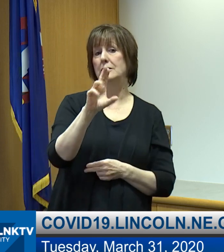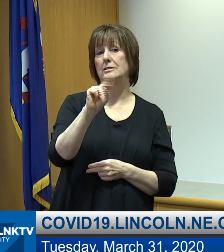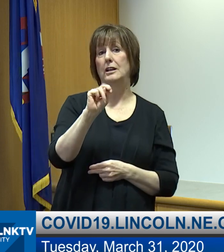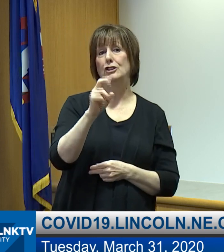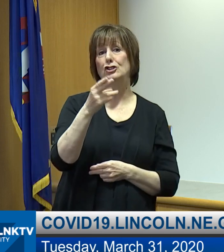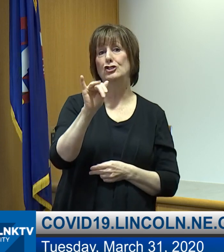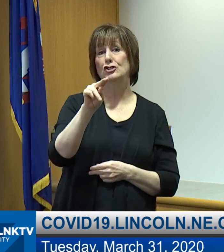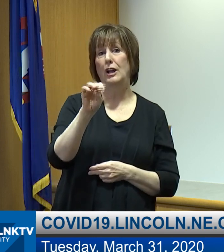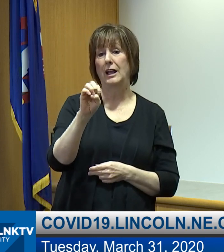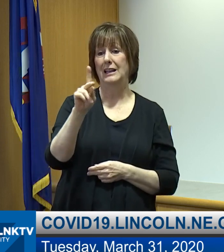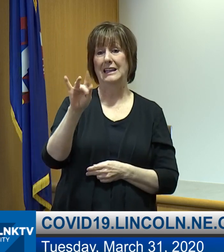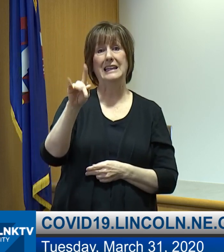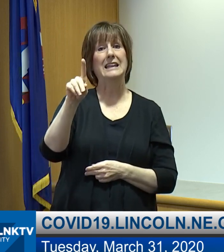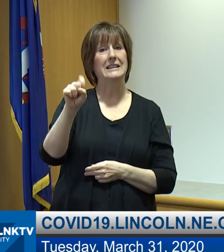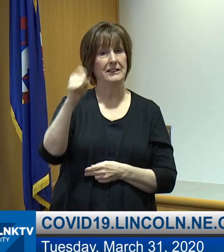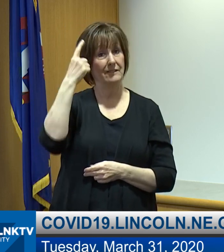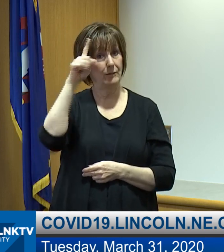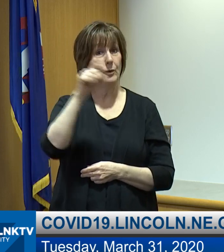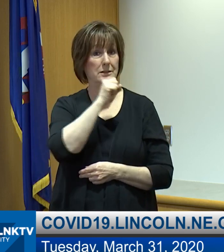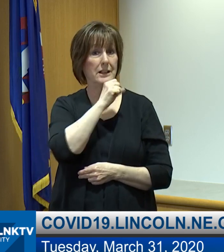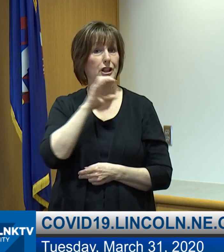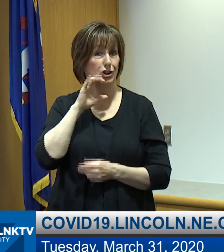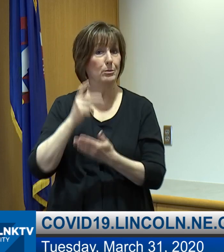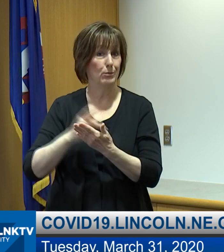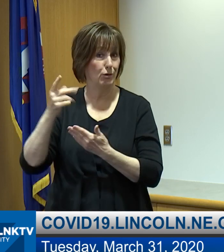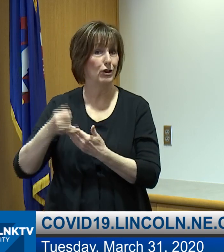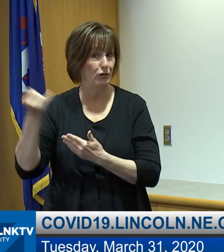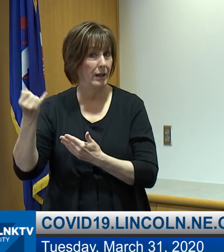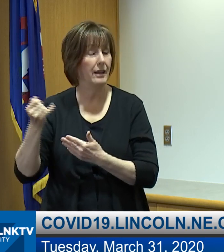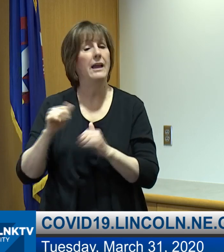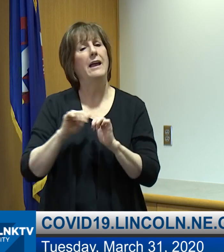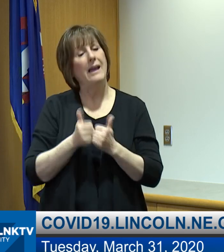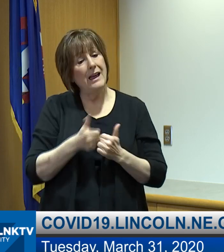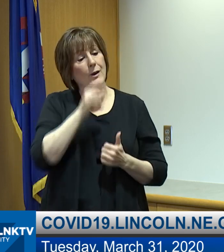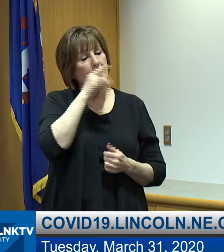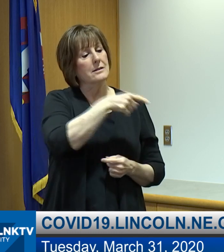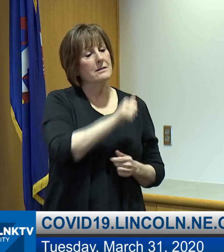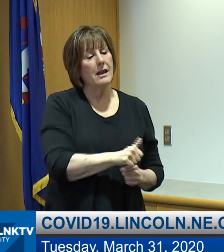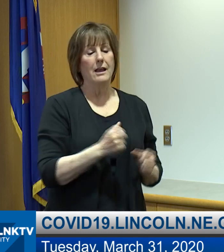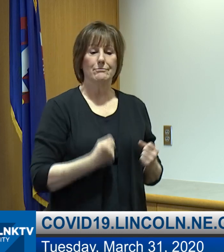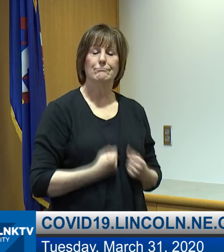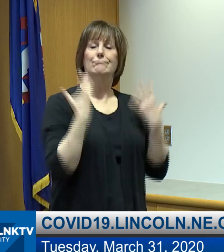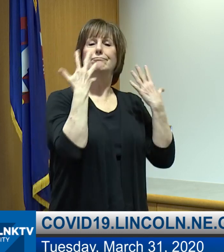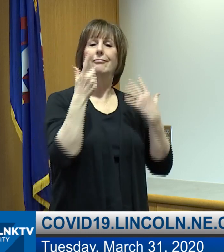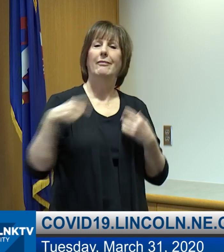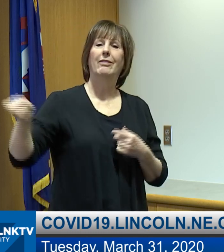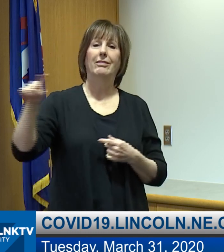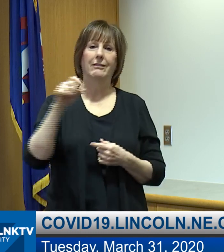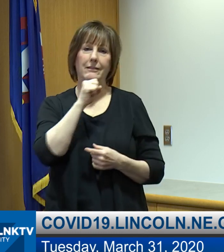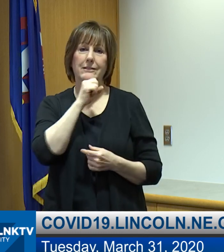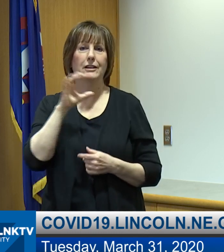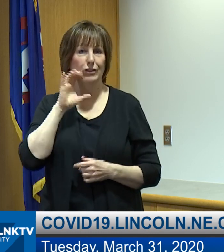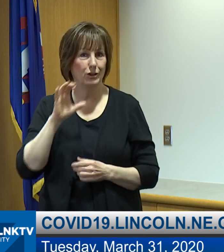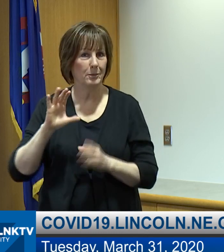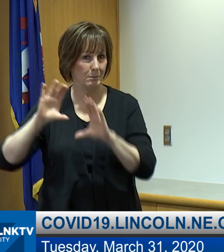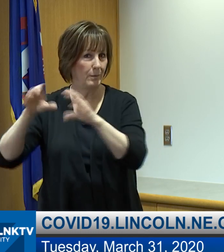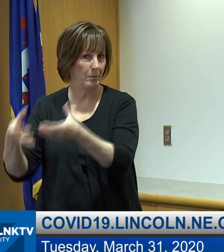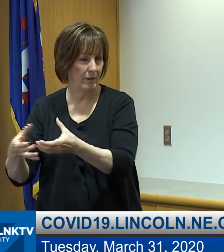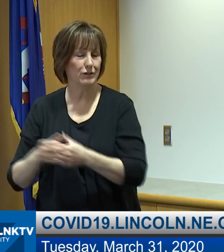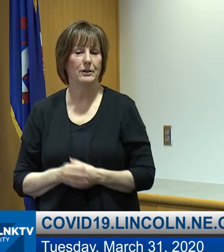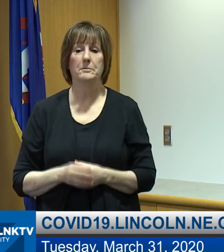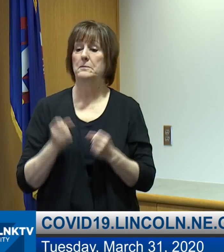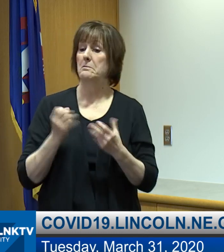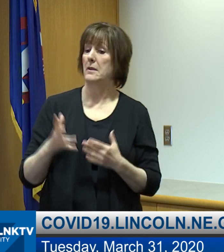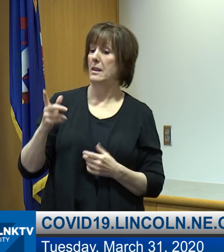Seniors Project. The effort is intended to provide a way for kids to lift the spirits of seniors. Many seniors